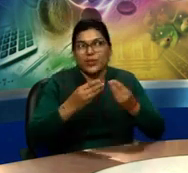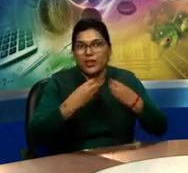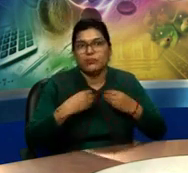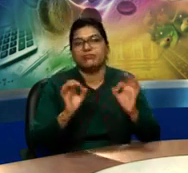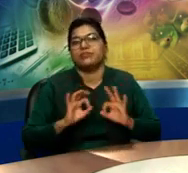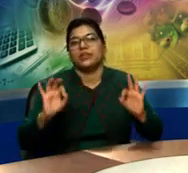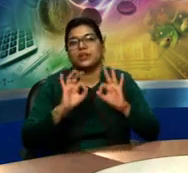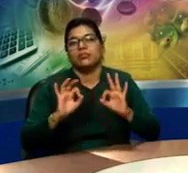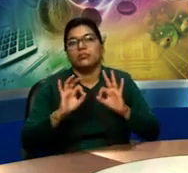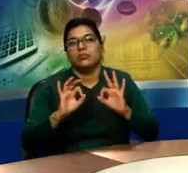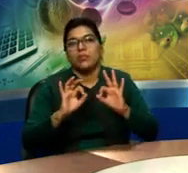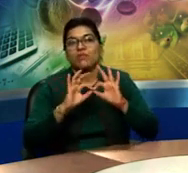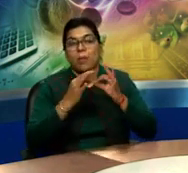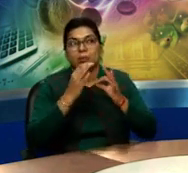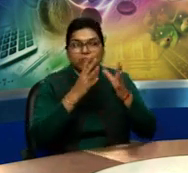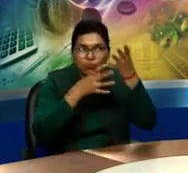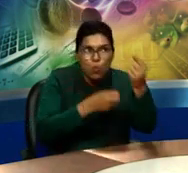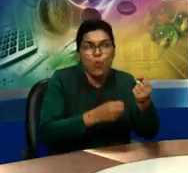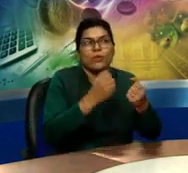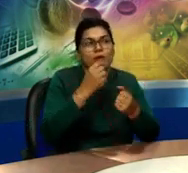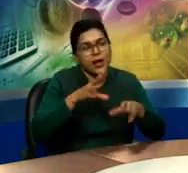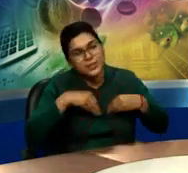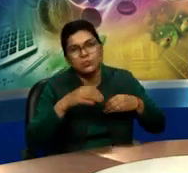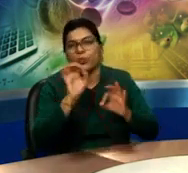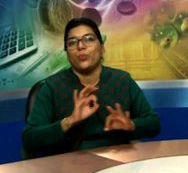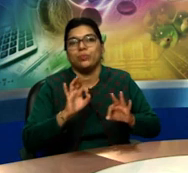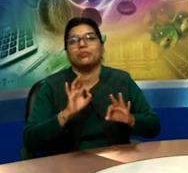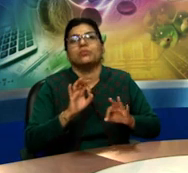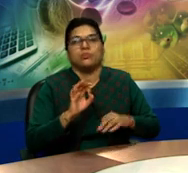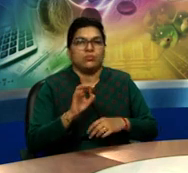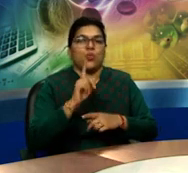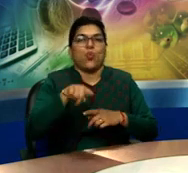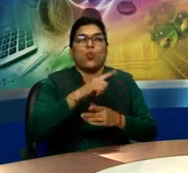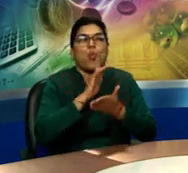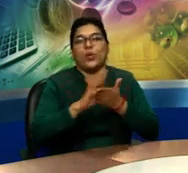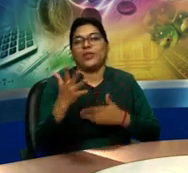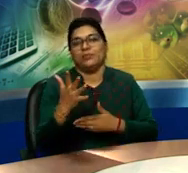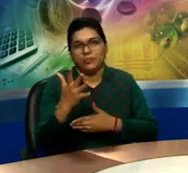So we should not mock any other family member just for the sake of doing it.